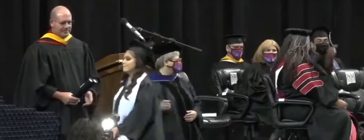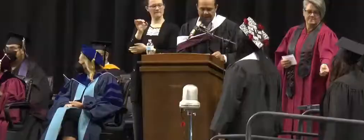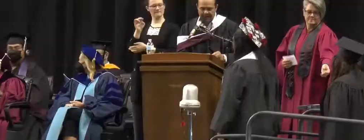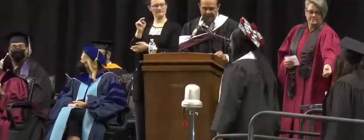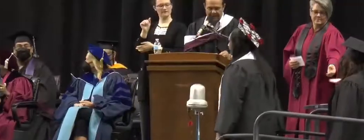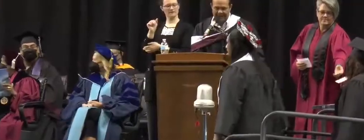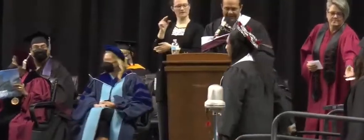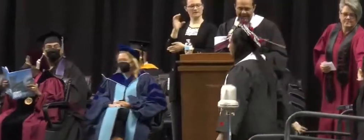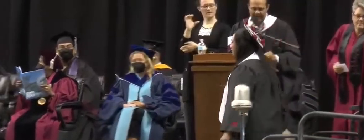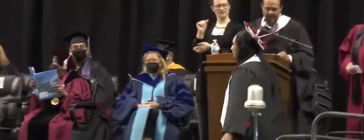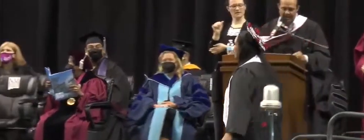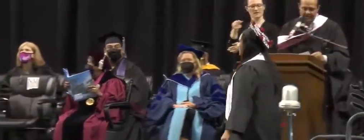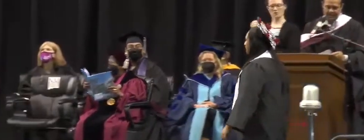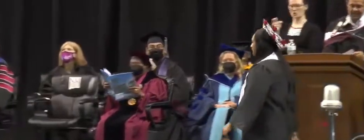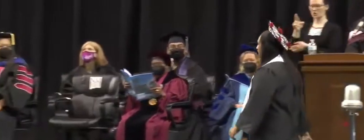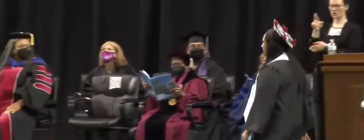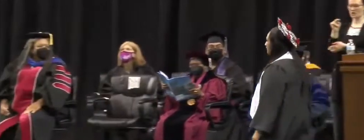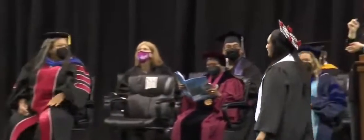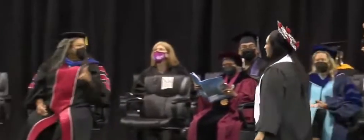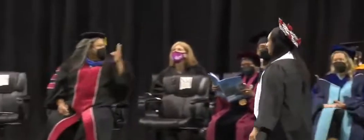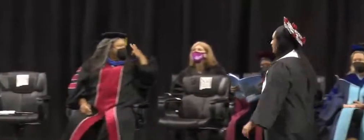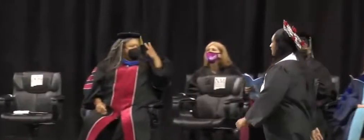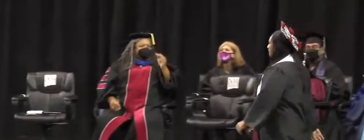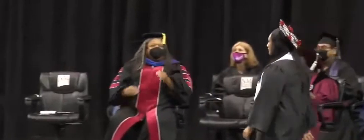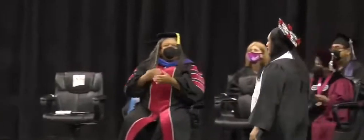Bianca Arlette Hernandez.